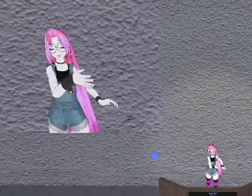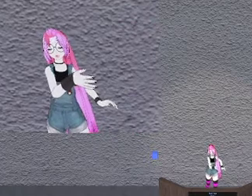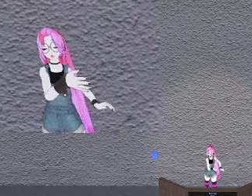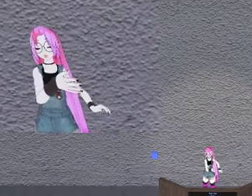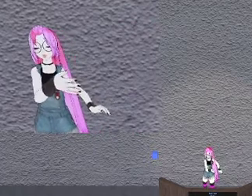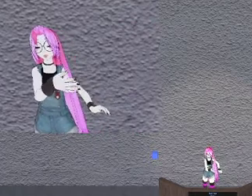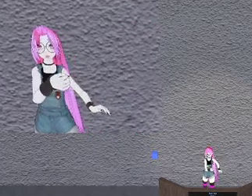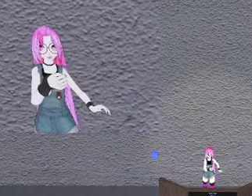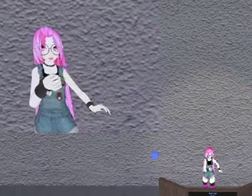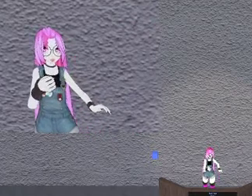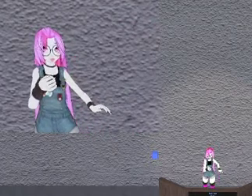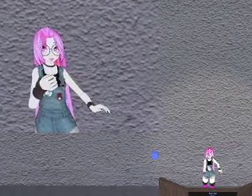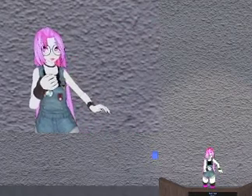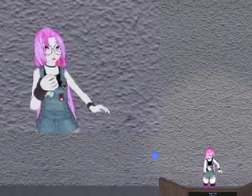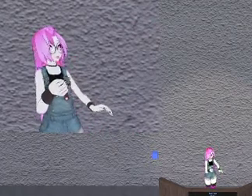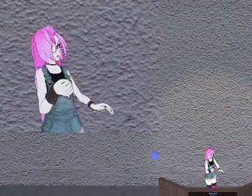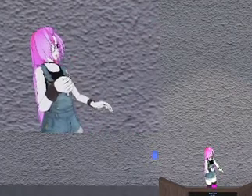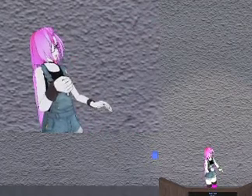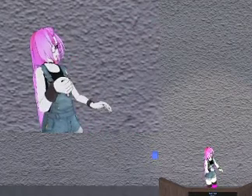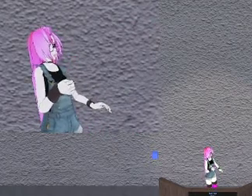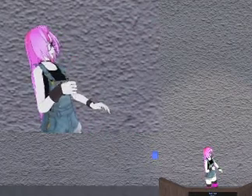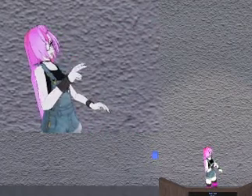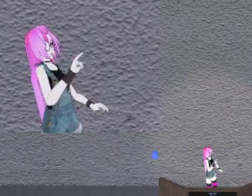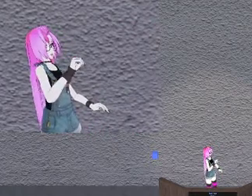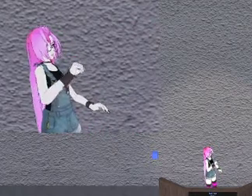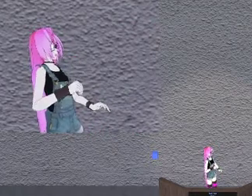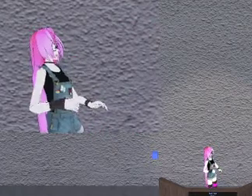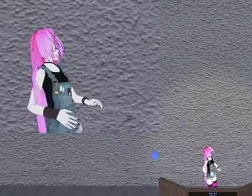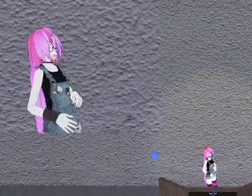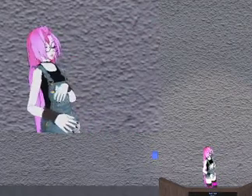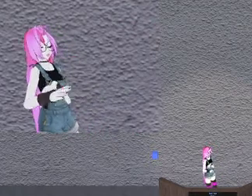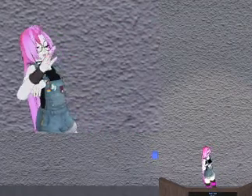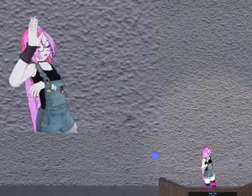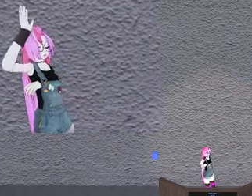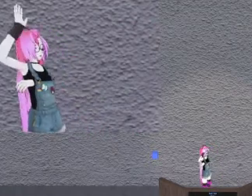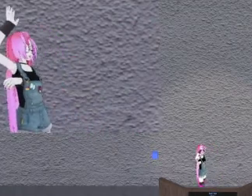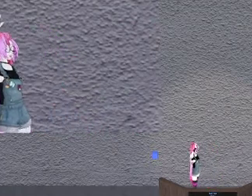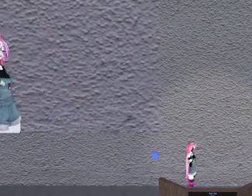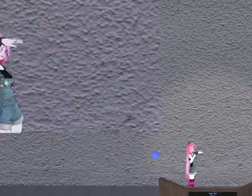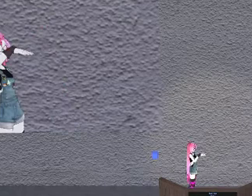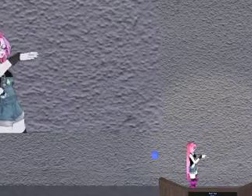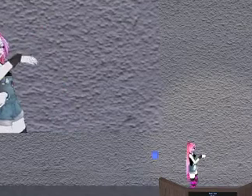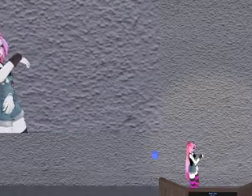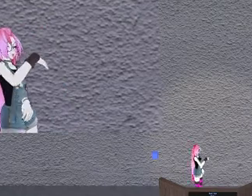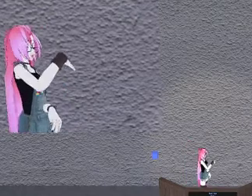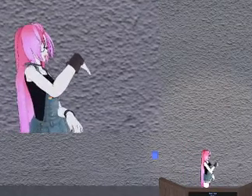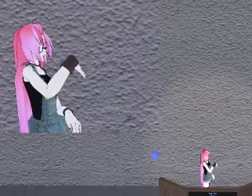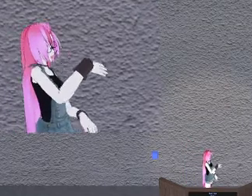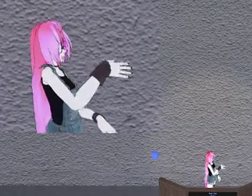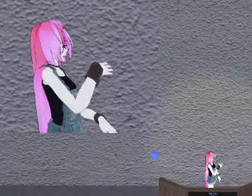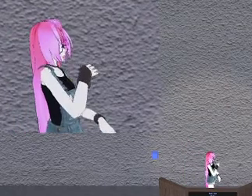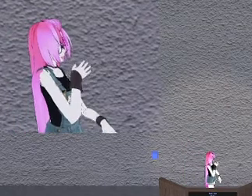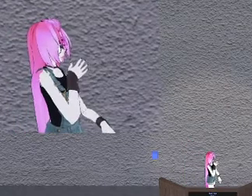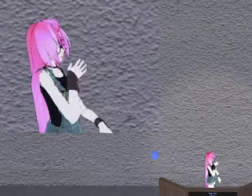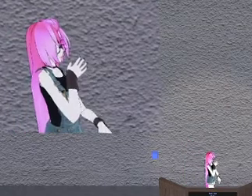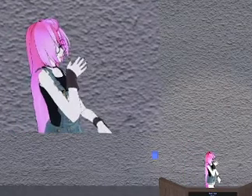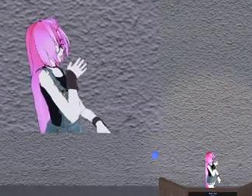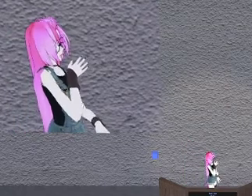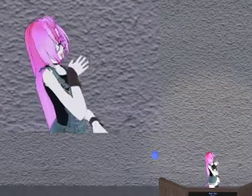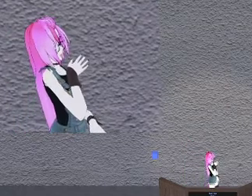went paper. Rock. No. Yeah, come on, Crystal. I'll let